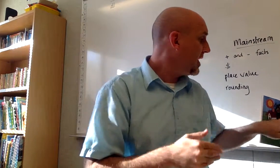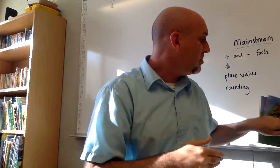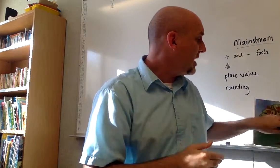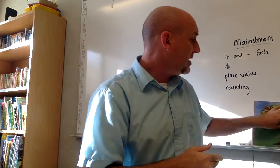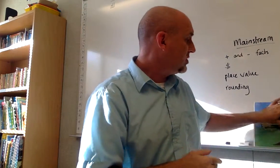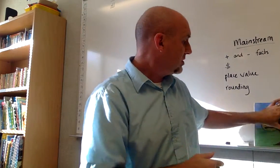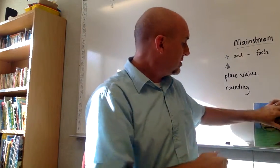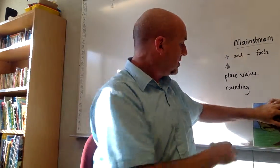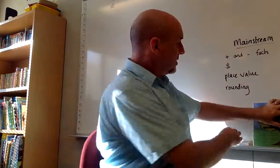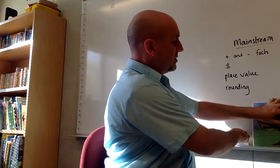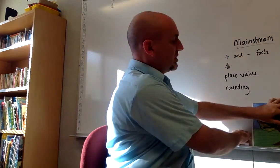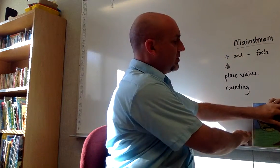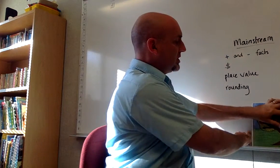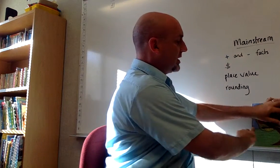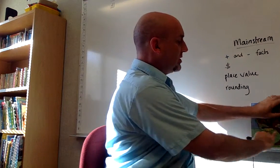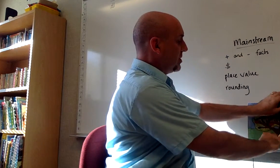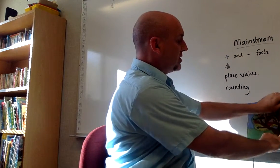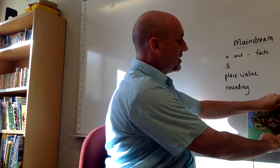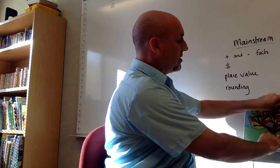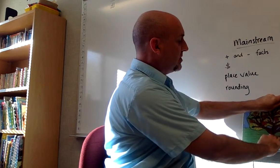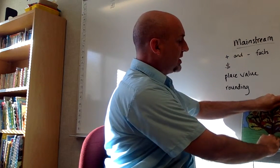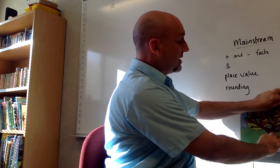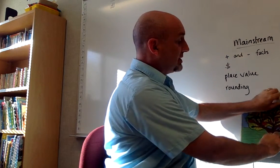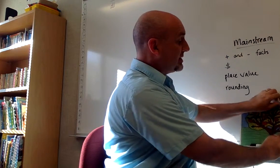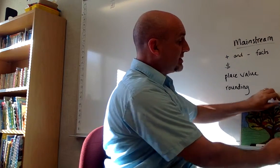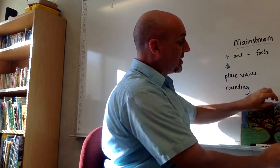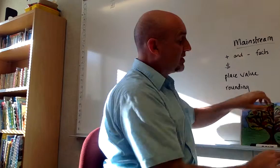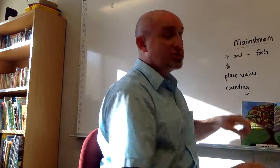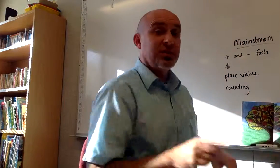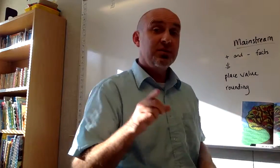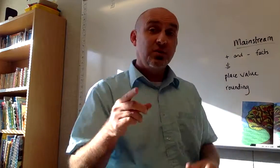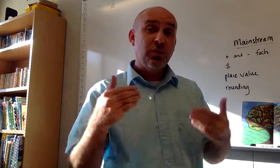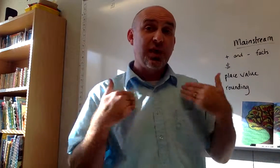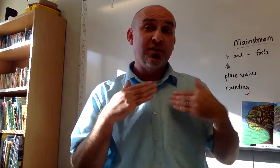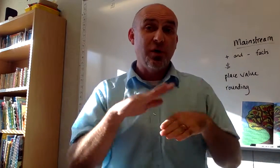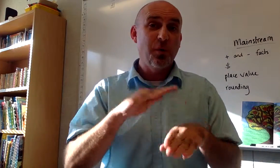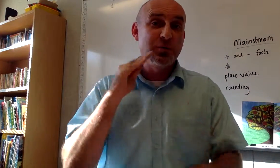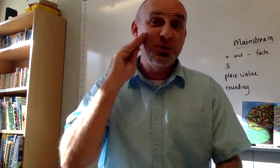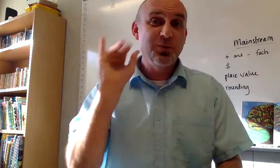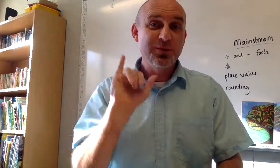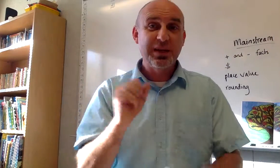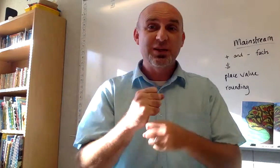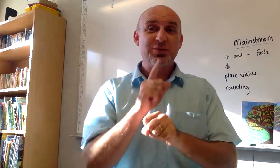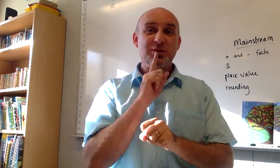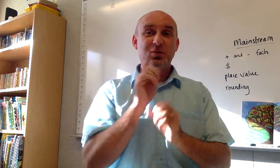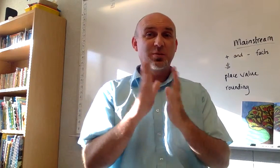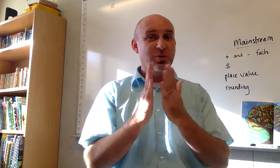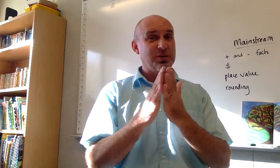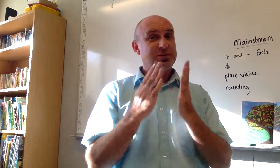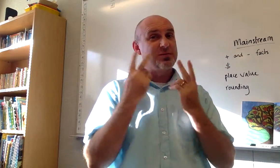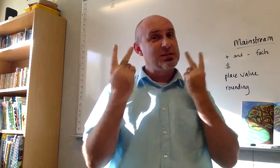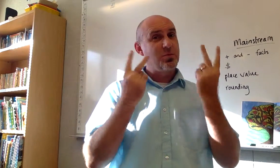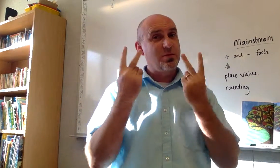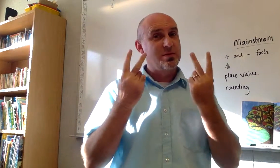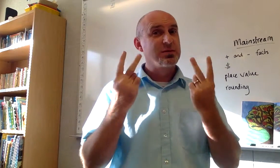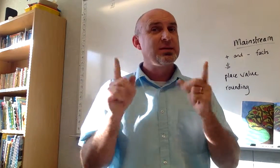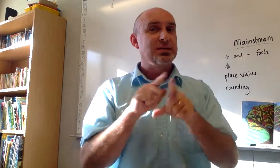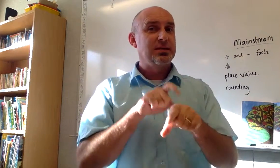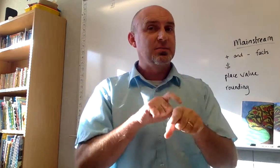that page, which I wish I could do a better job, this is the challenge that you have at home too, is making sure that the book is visible at the same time